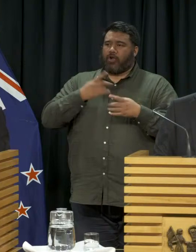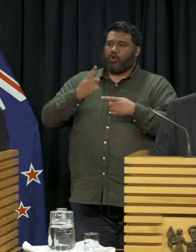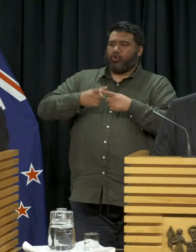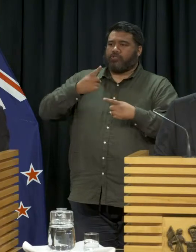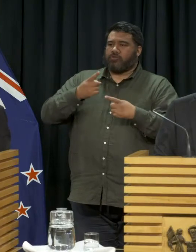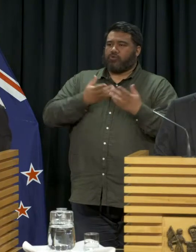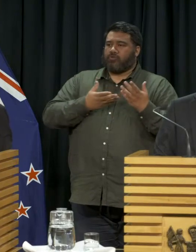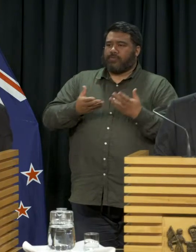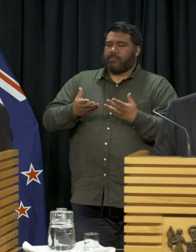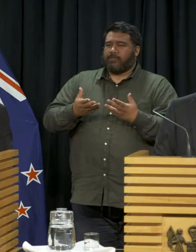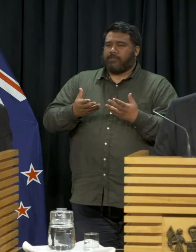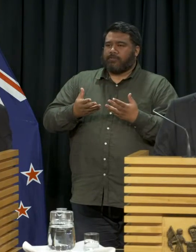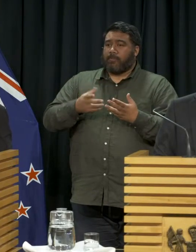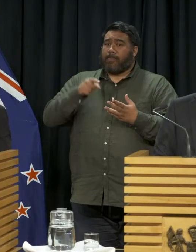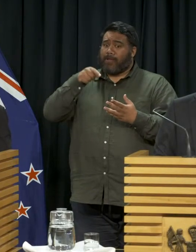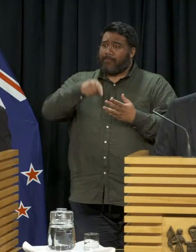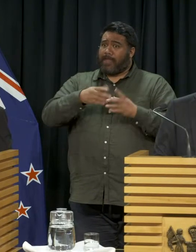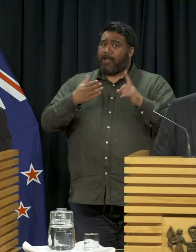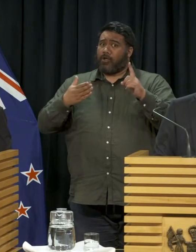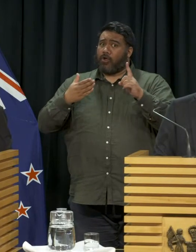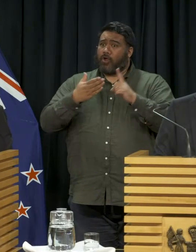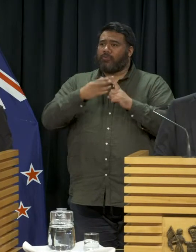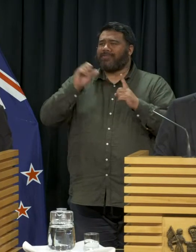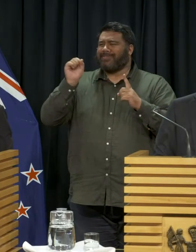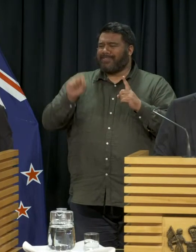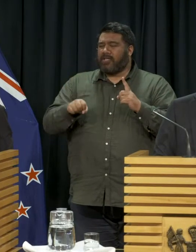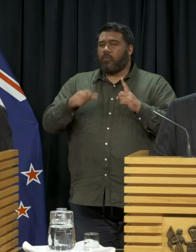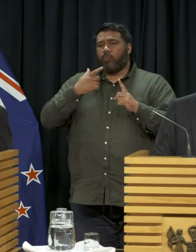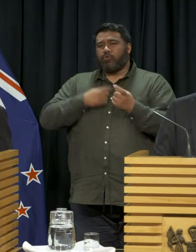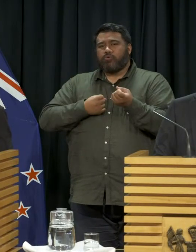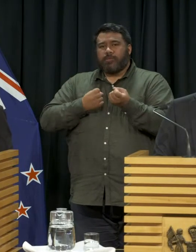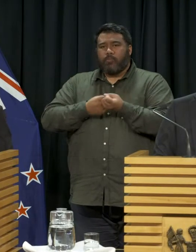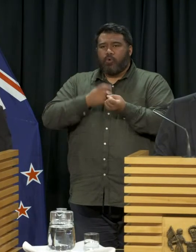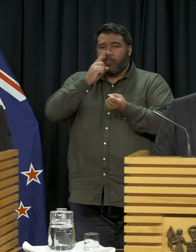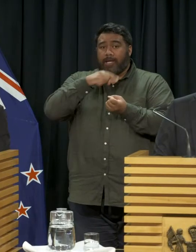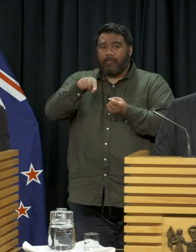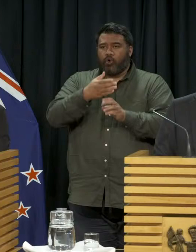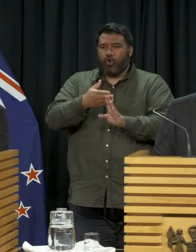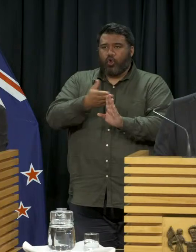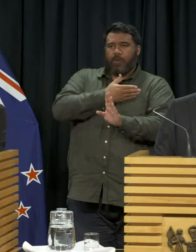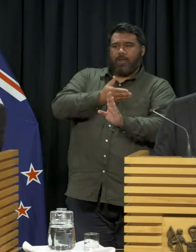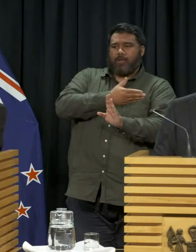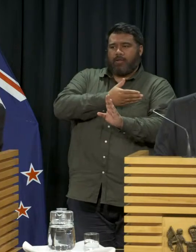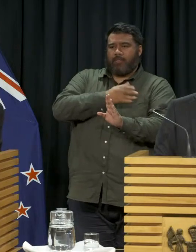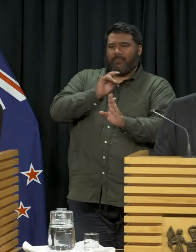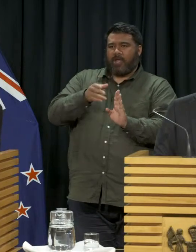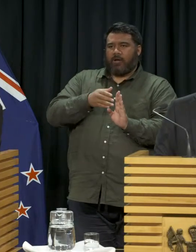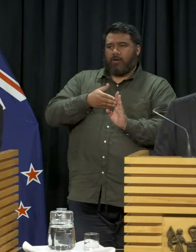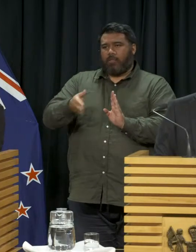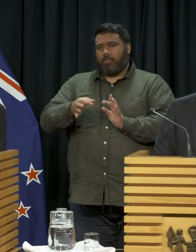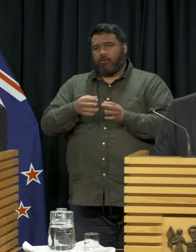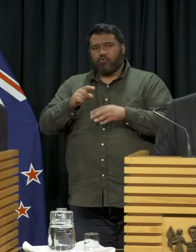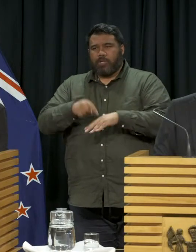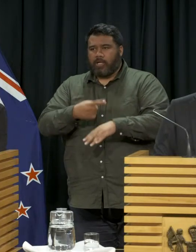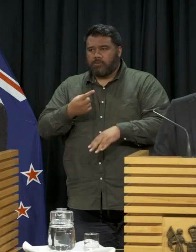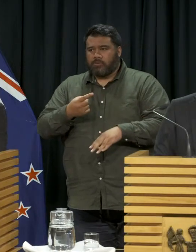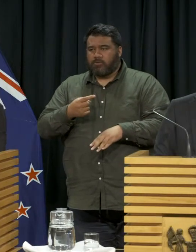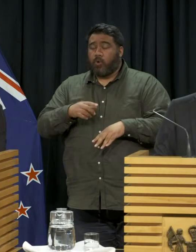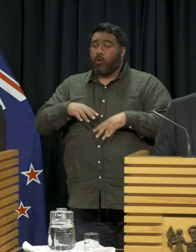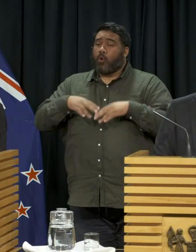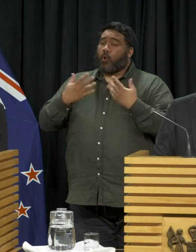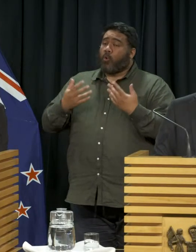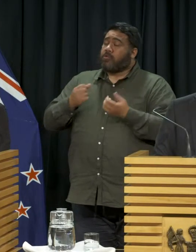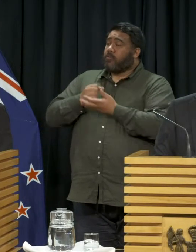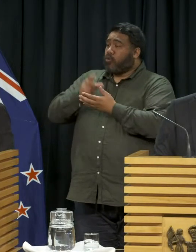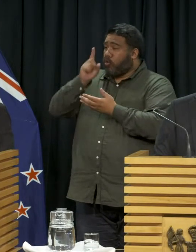say that, but that is the ultimate goal of that program, is to support people earlier or to support people who previously would have